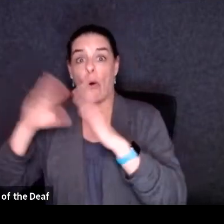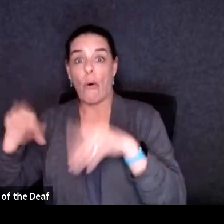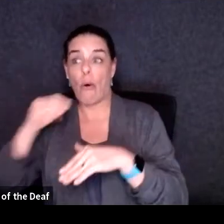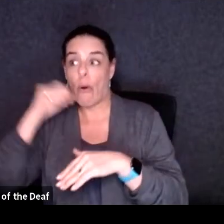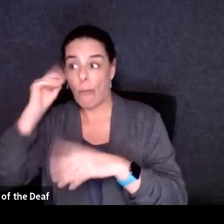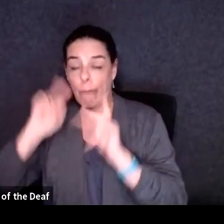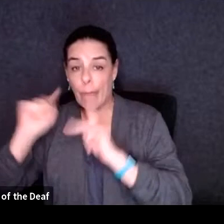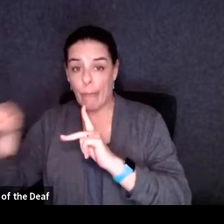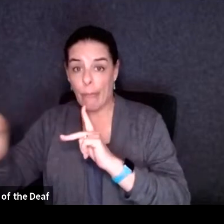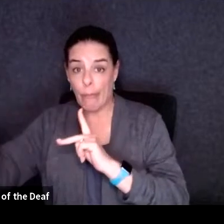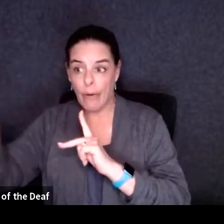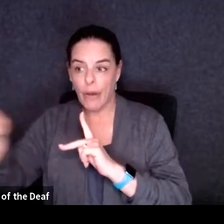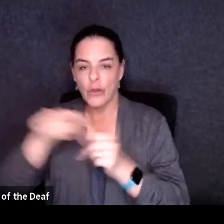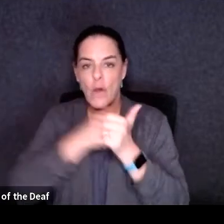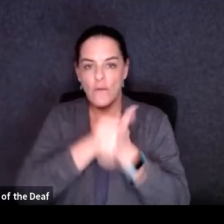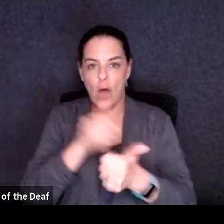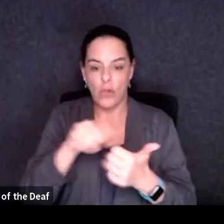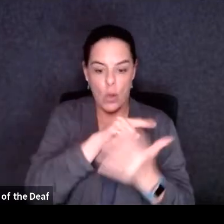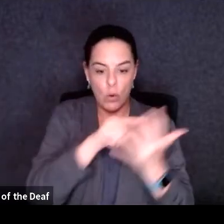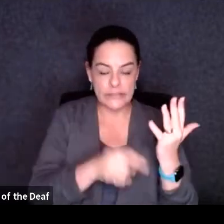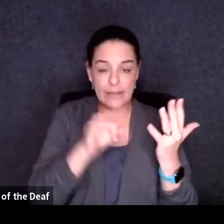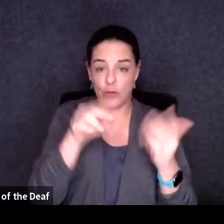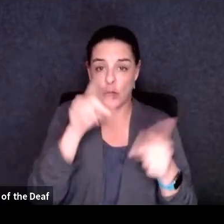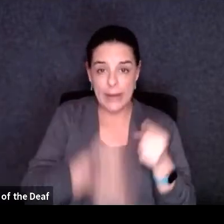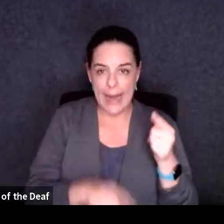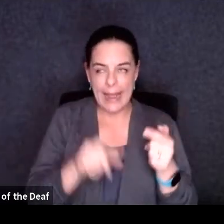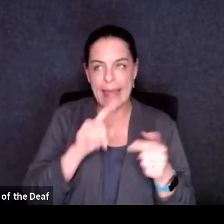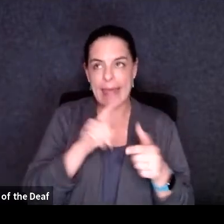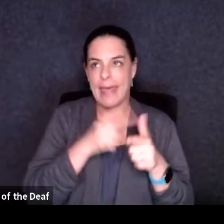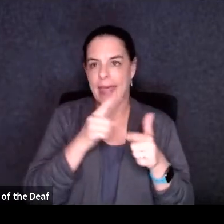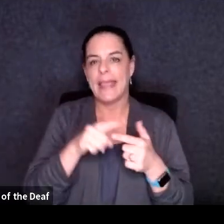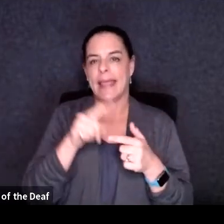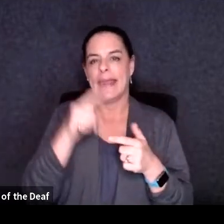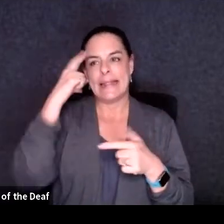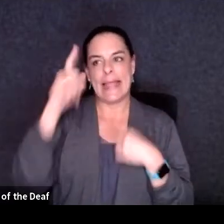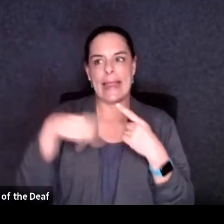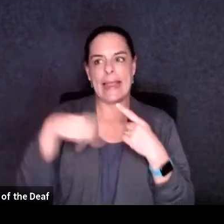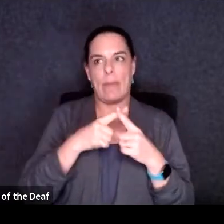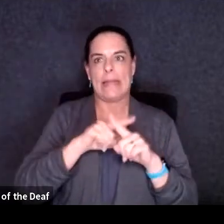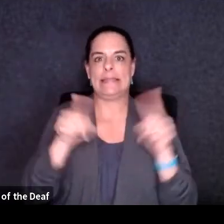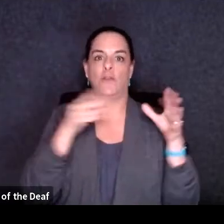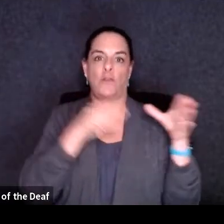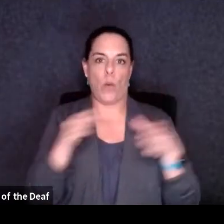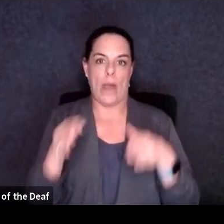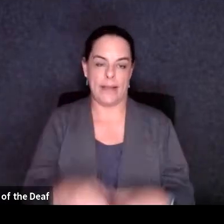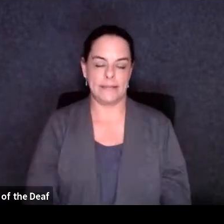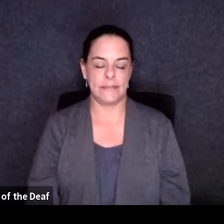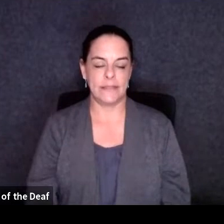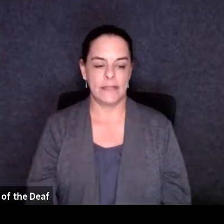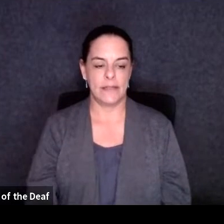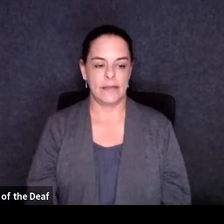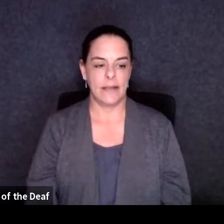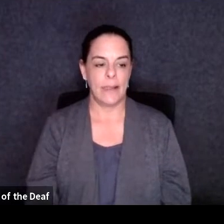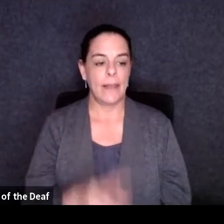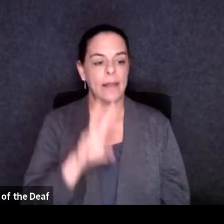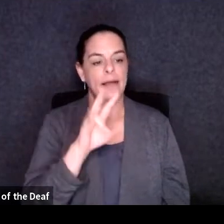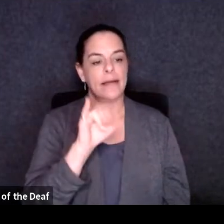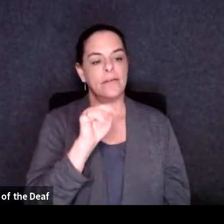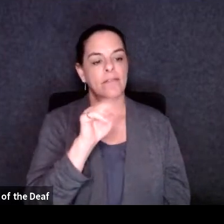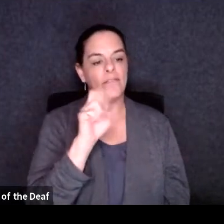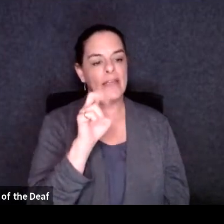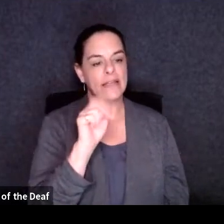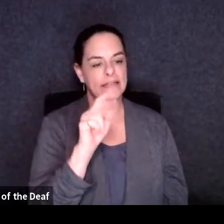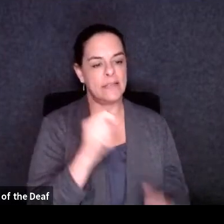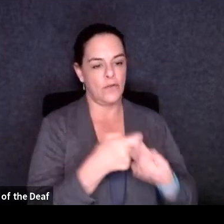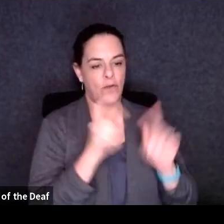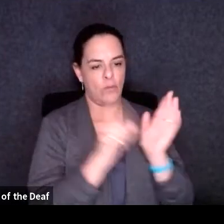And if you can't do it, reconsider how you're doing it in a different way where you can. From Vincent with the Sentinel, what to your